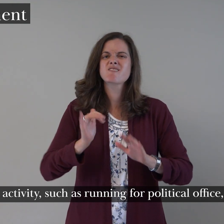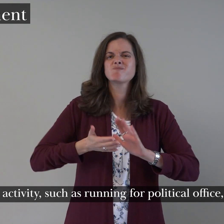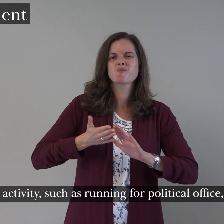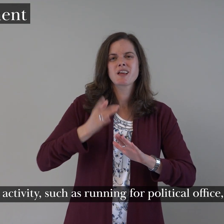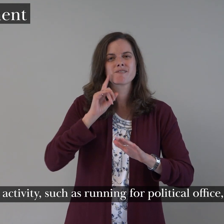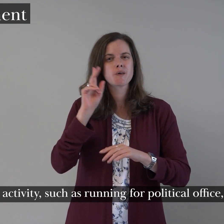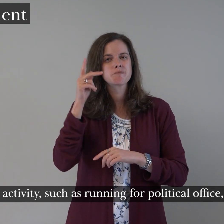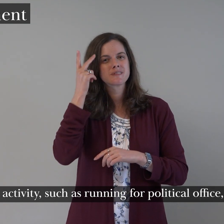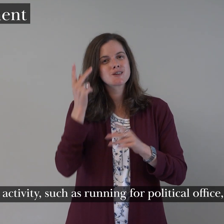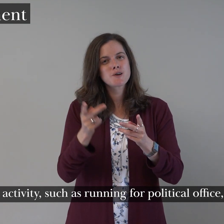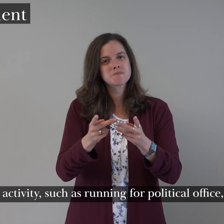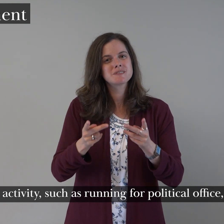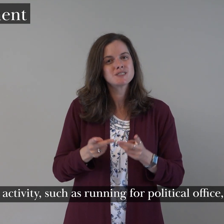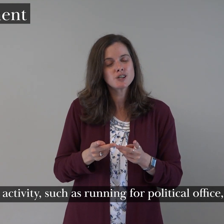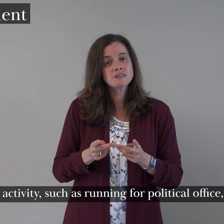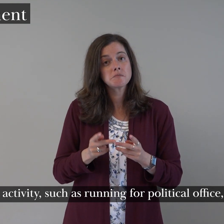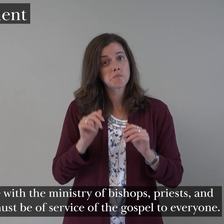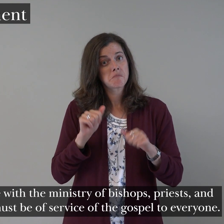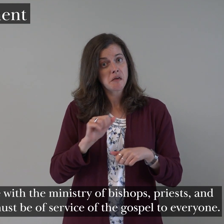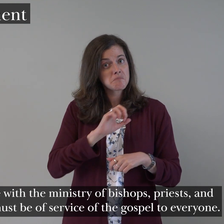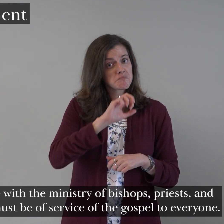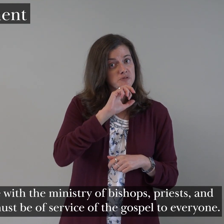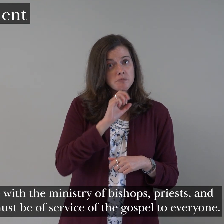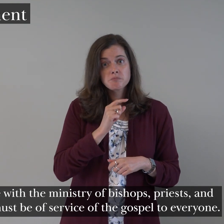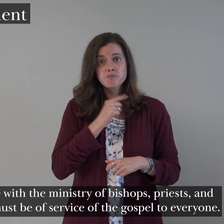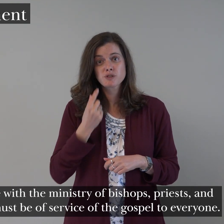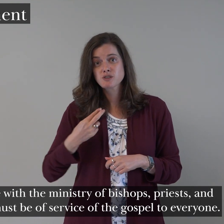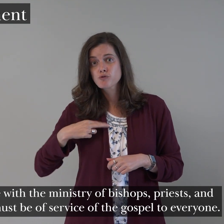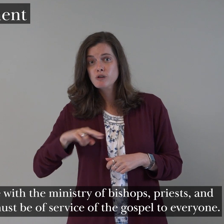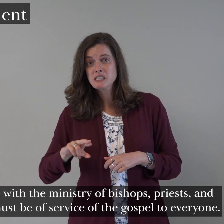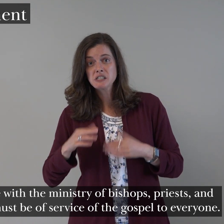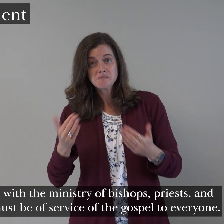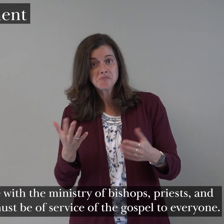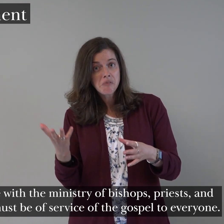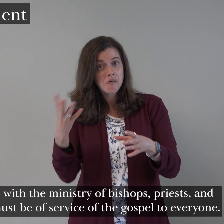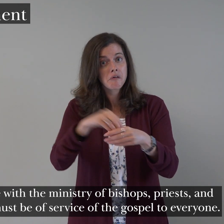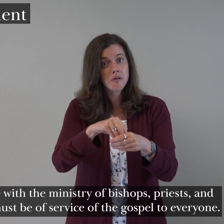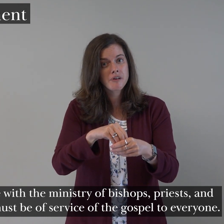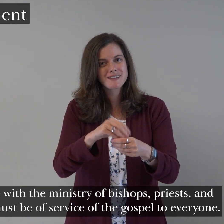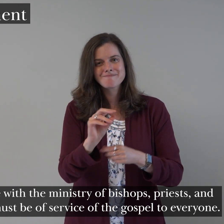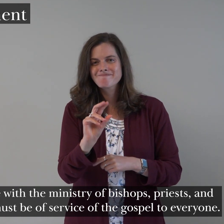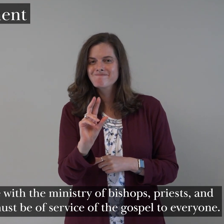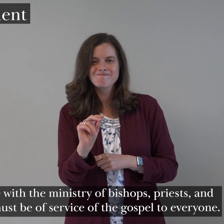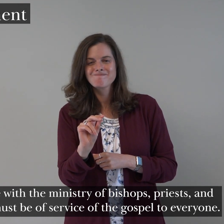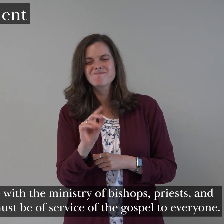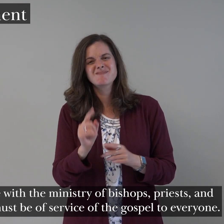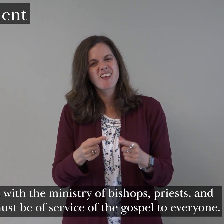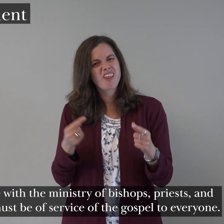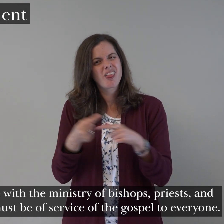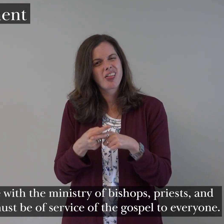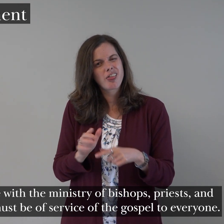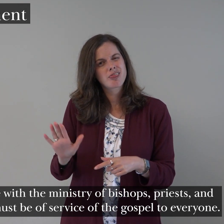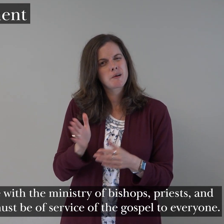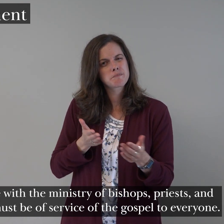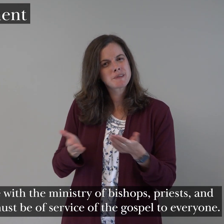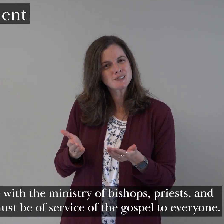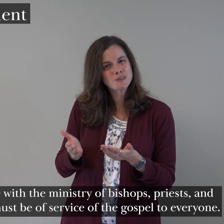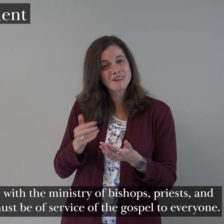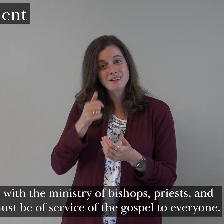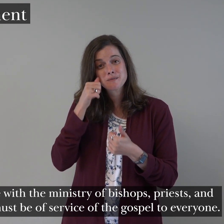for political office is incompatible with the ministry of bishops priests and religious who must be of service